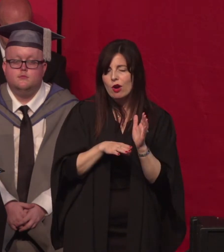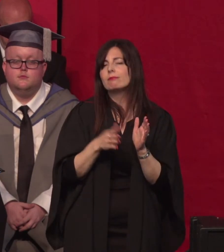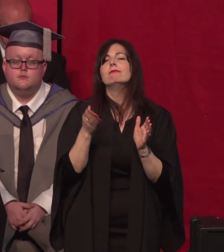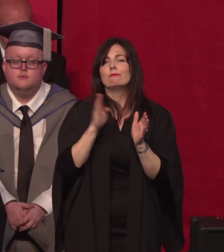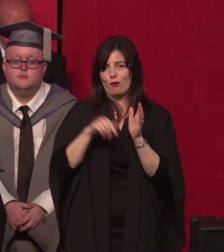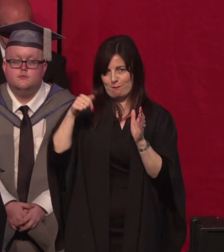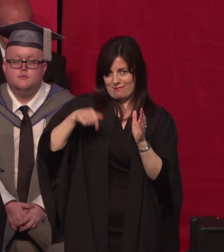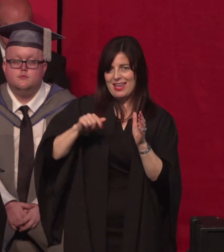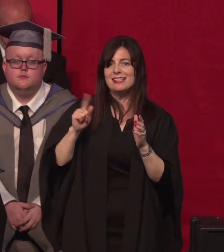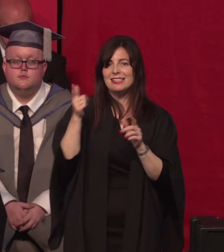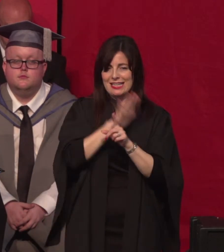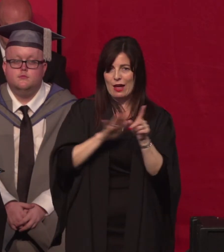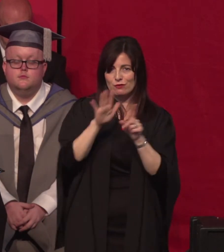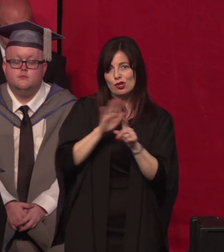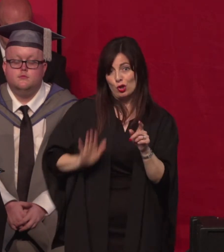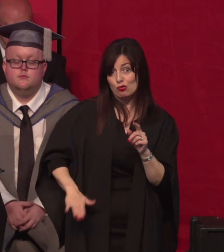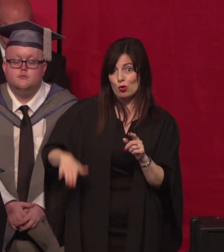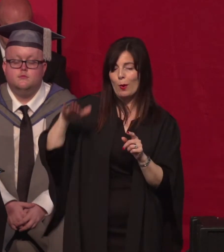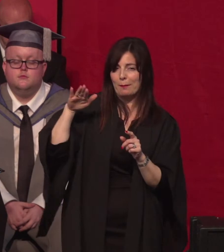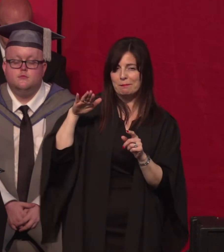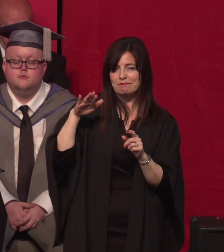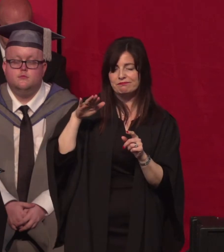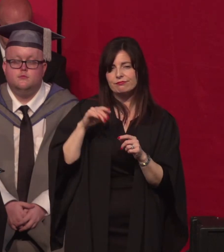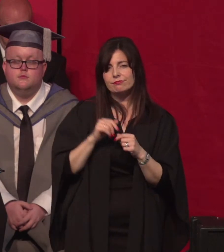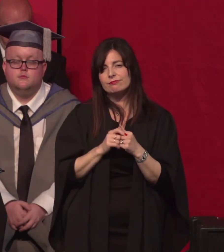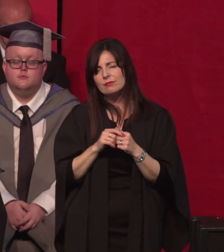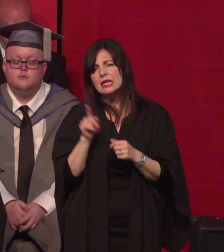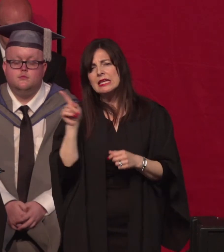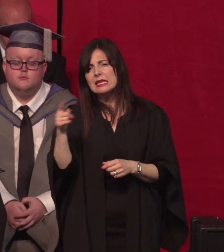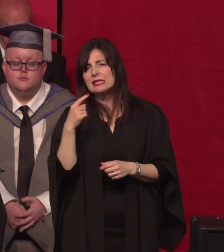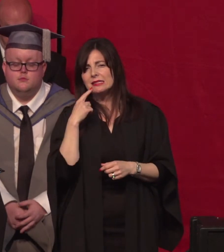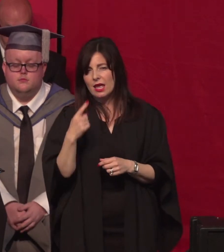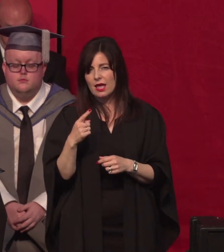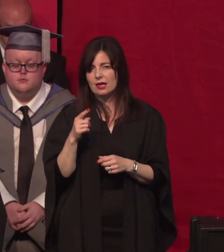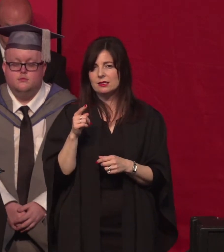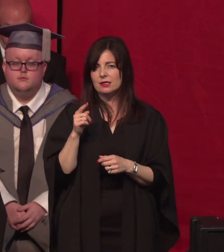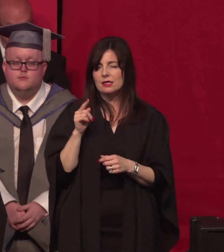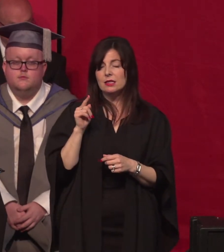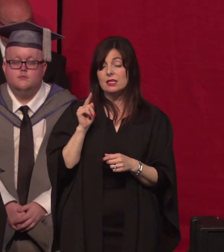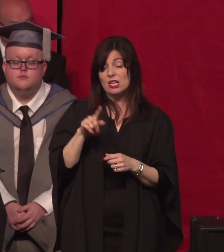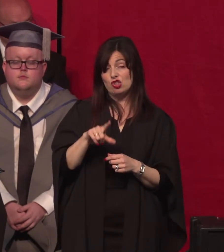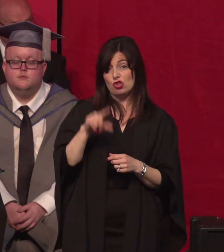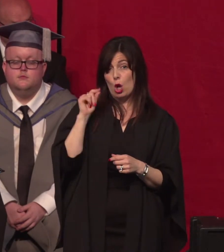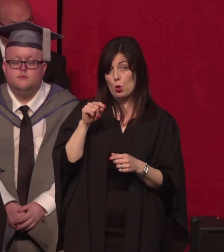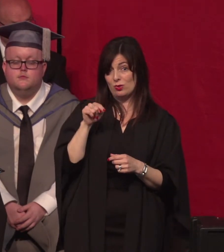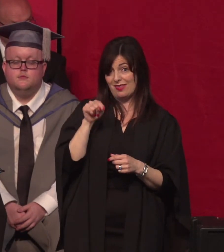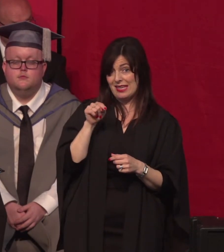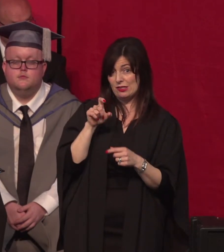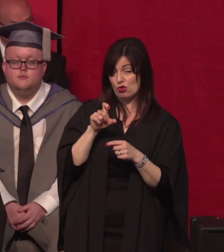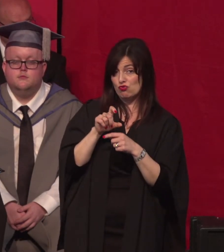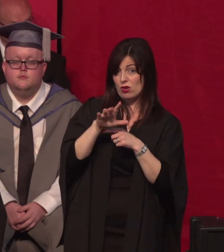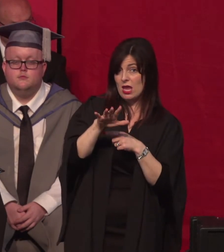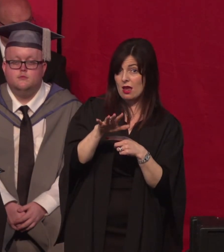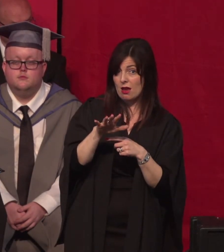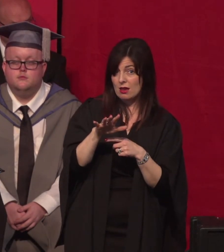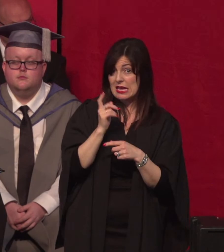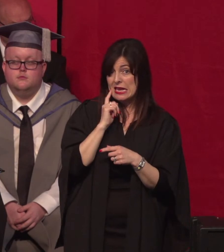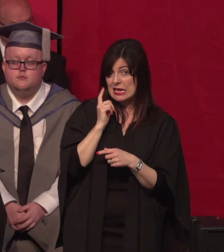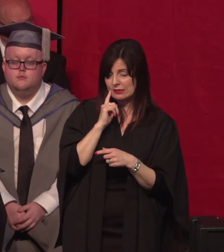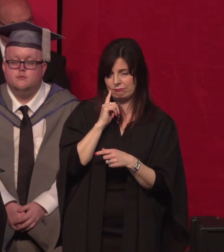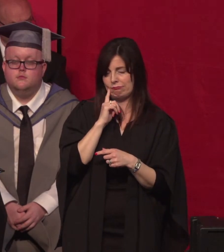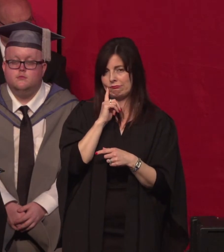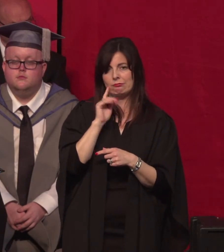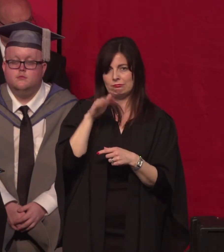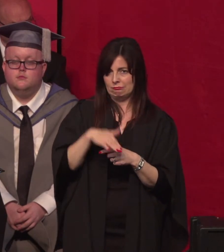Staffordshire, where he grew up. He also stressed that his chosen career path was not without its challenges.